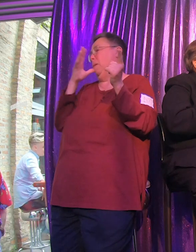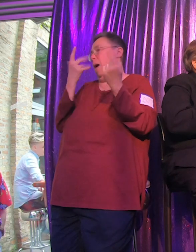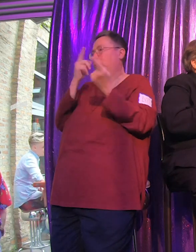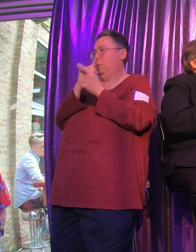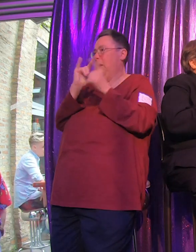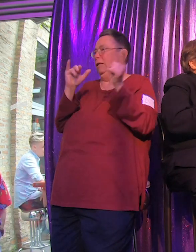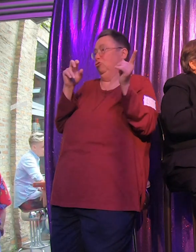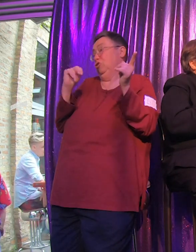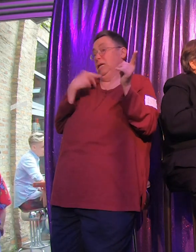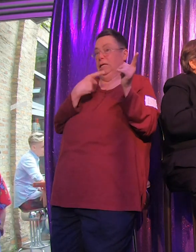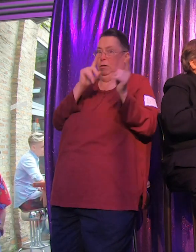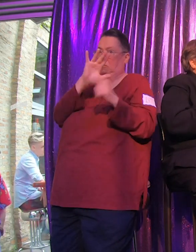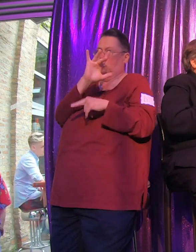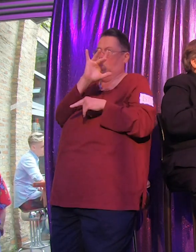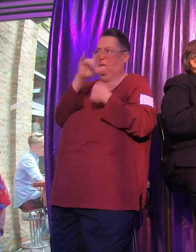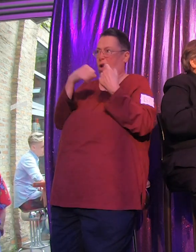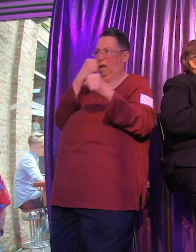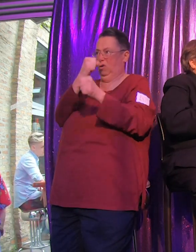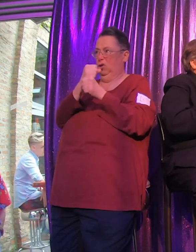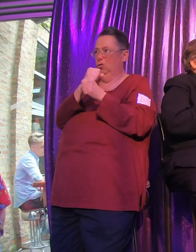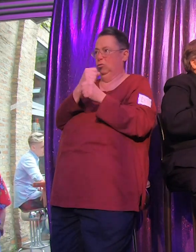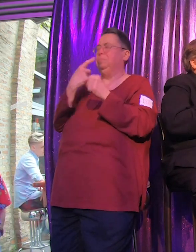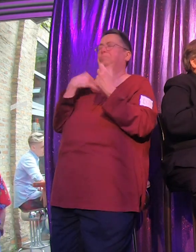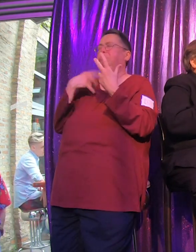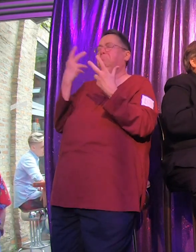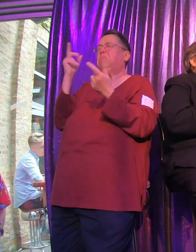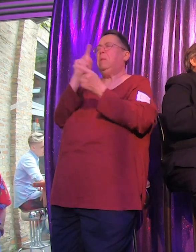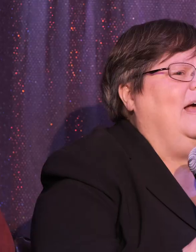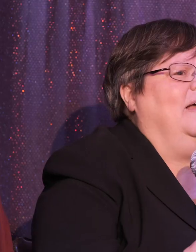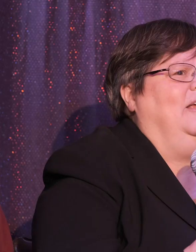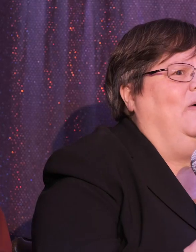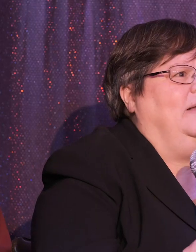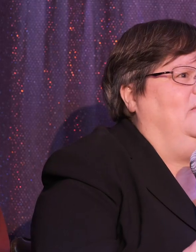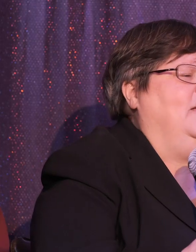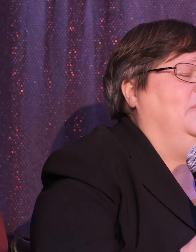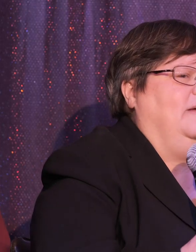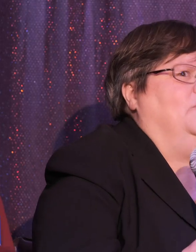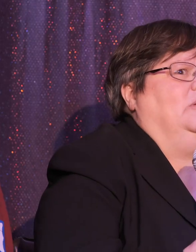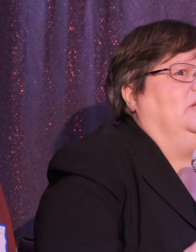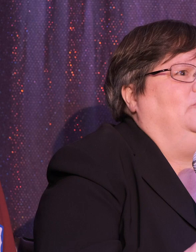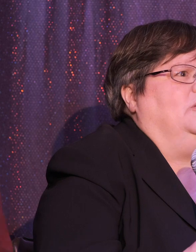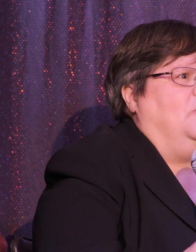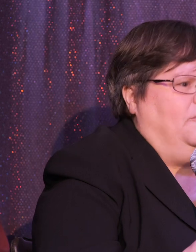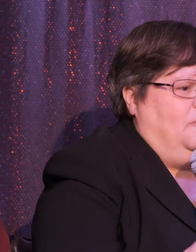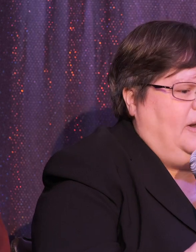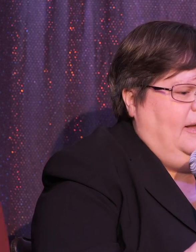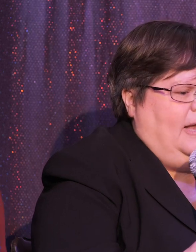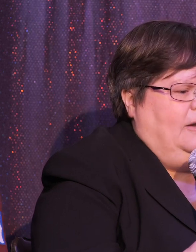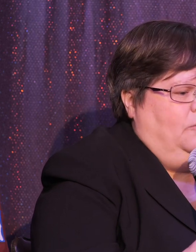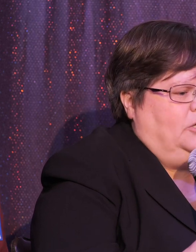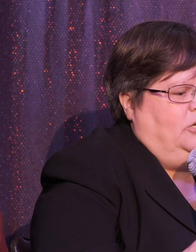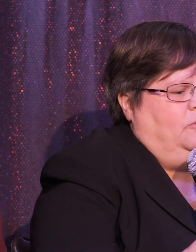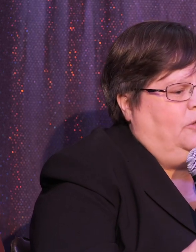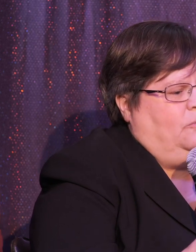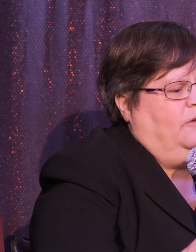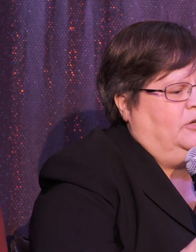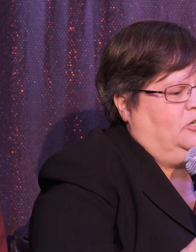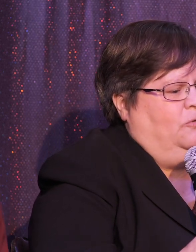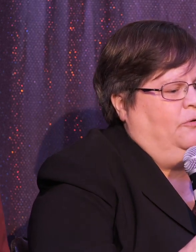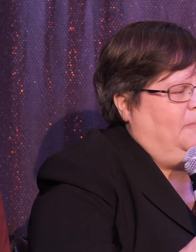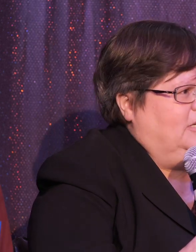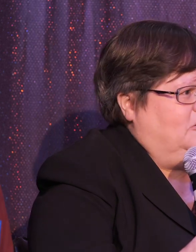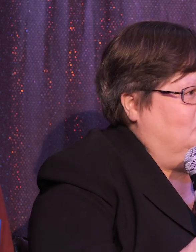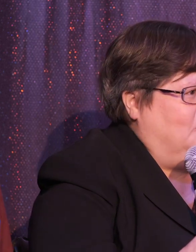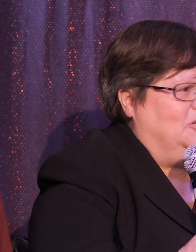Jean, my partner of 25 years, got to meet my mother before she passed away. So, no one ever wants to lose their mother, but I know that she knew the three of